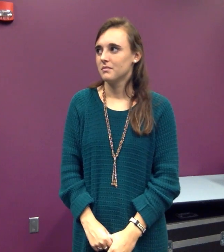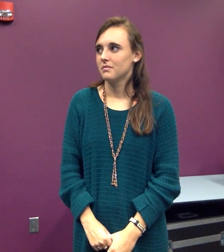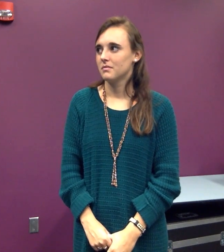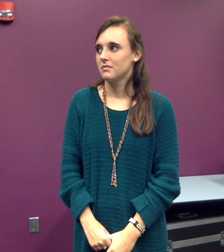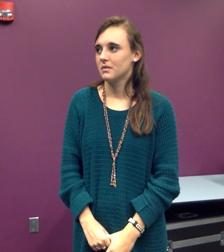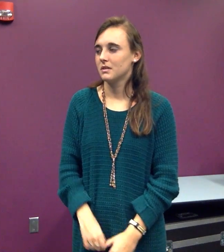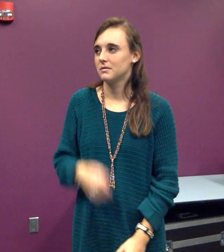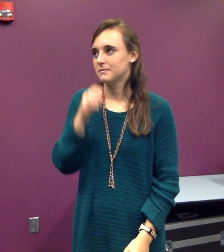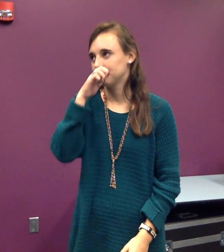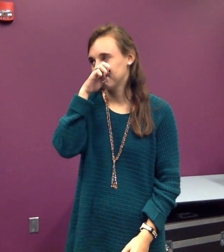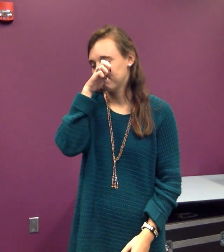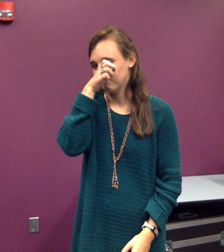Any section.